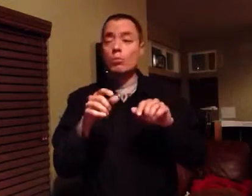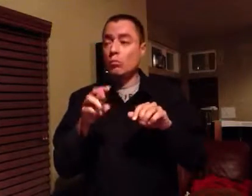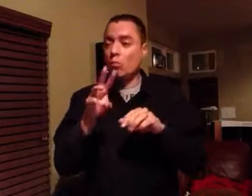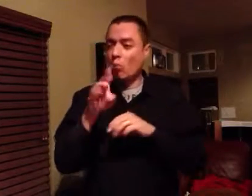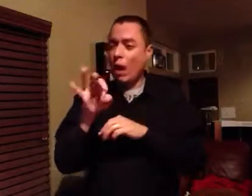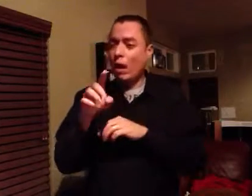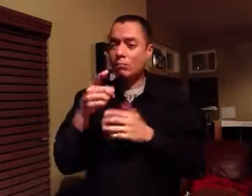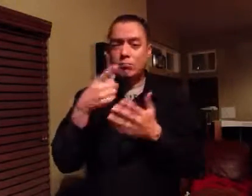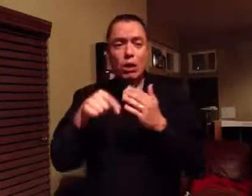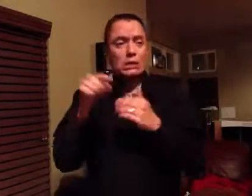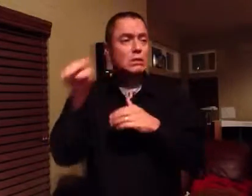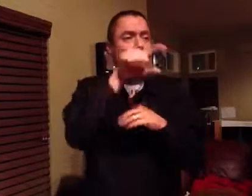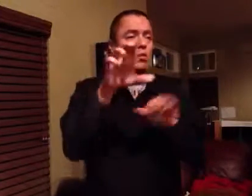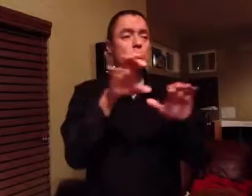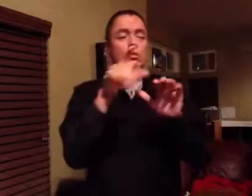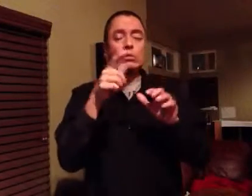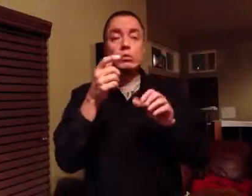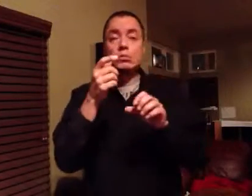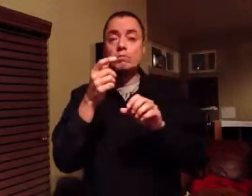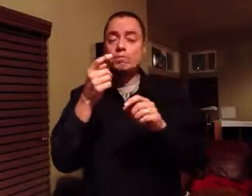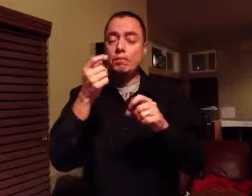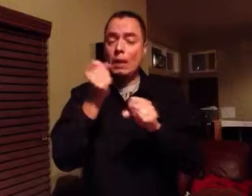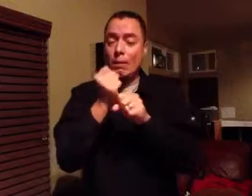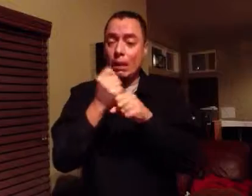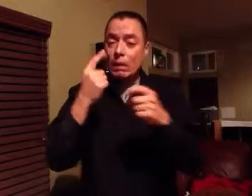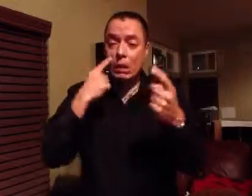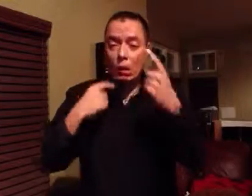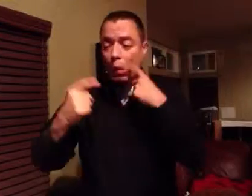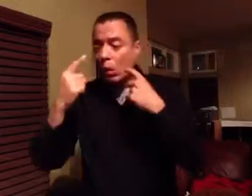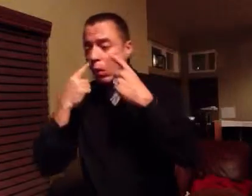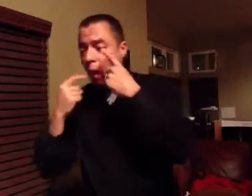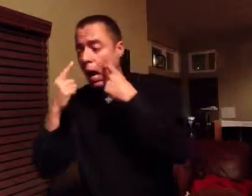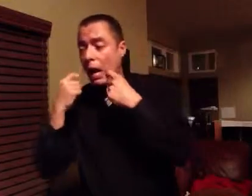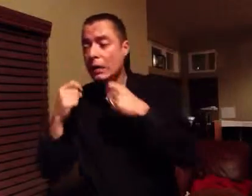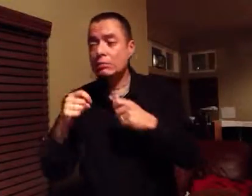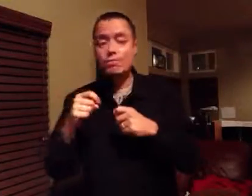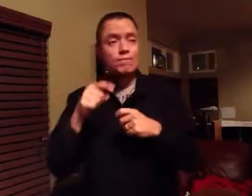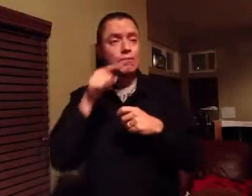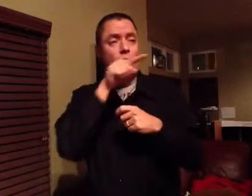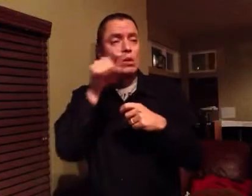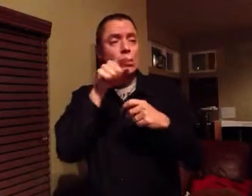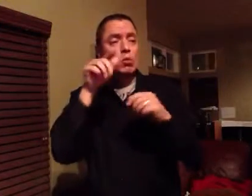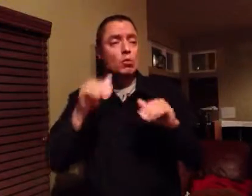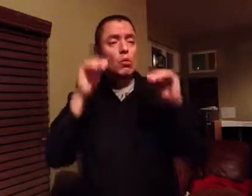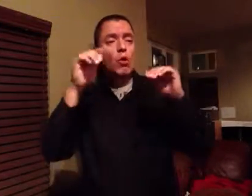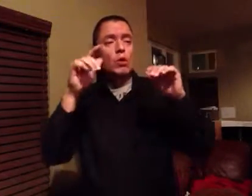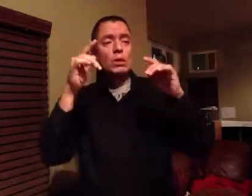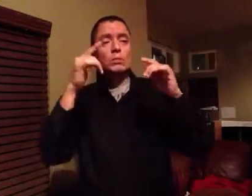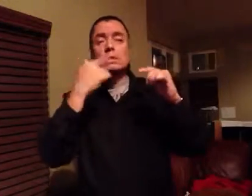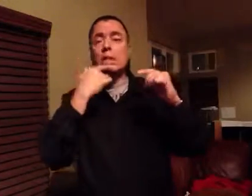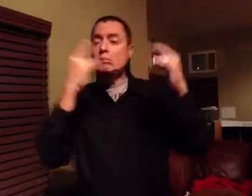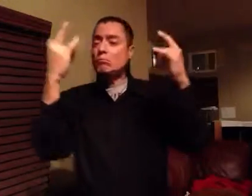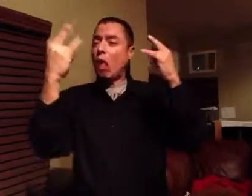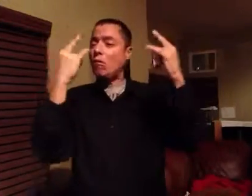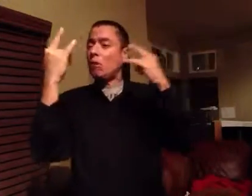You've grown up saying love us. But I challenge you, please, make your actions reflect your words.